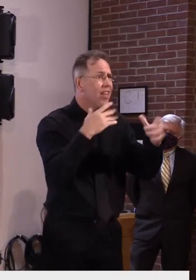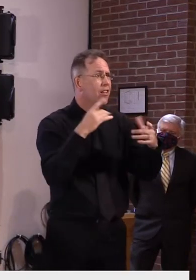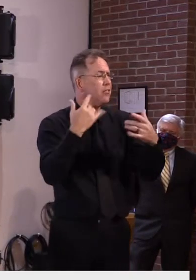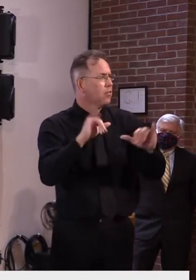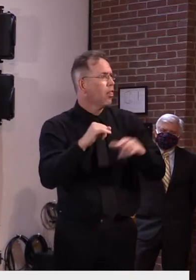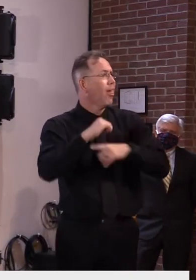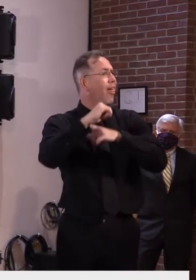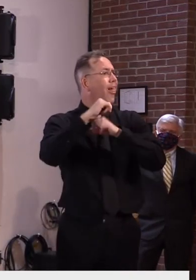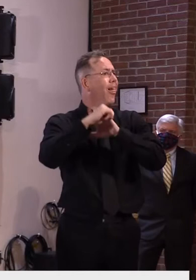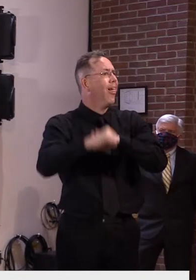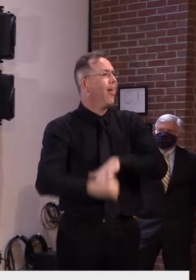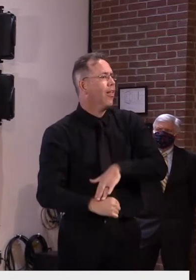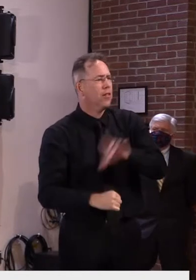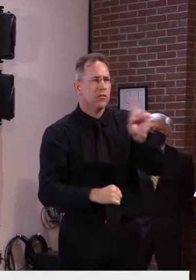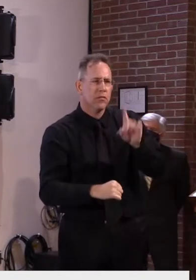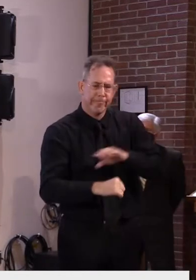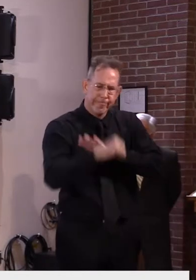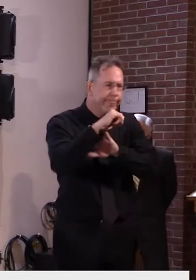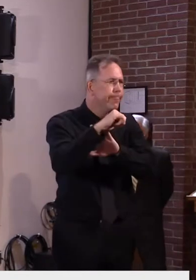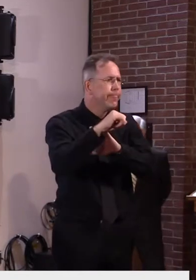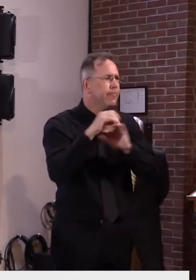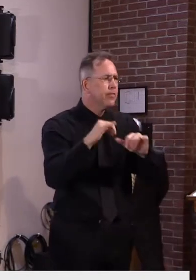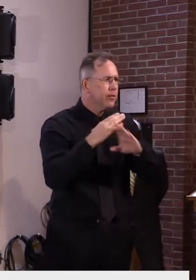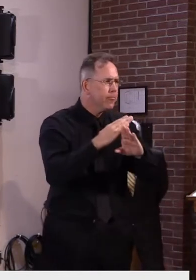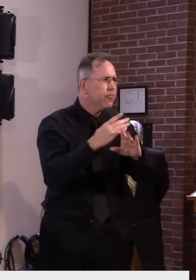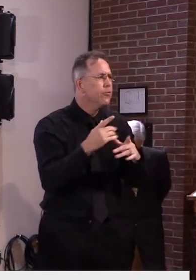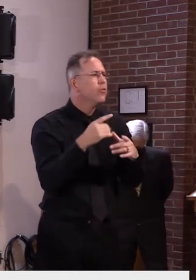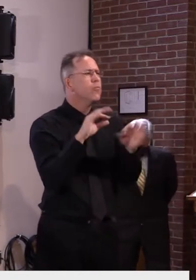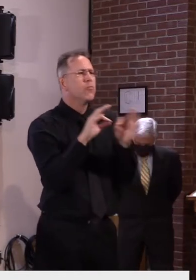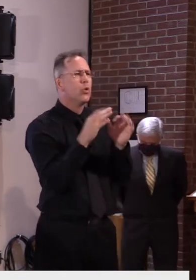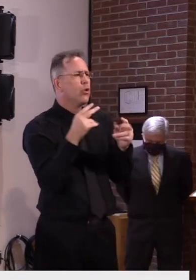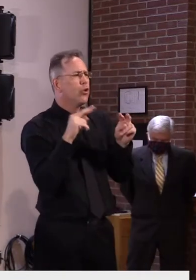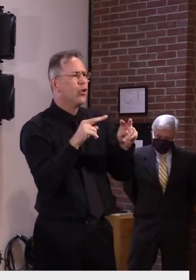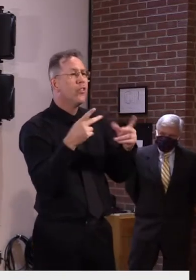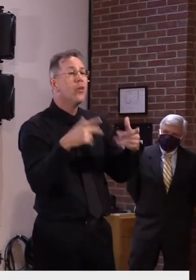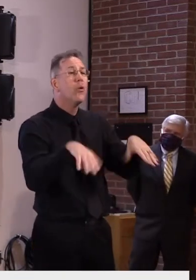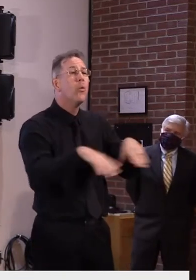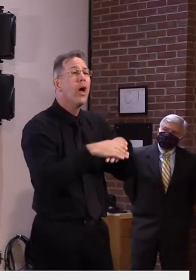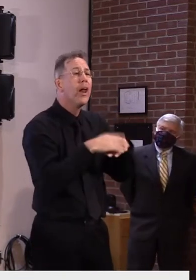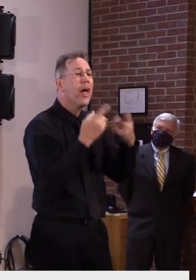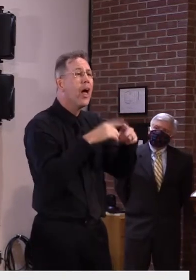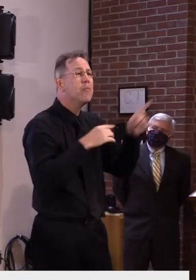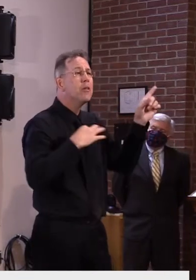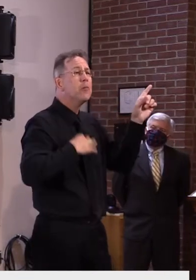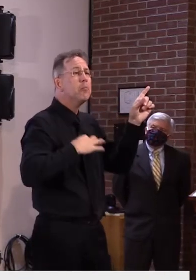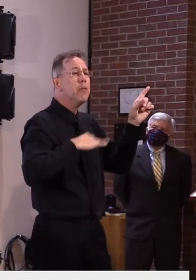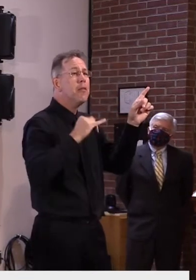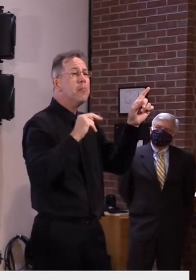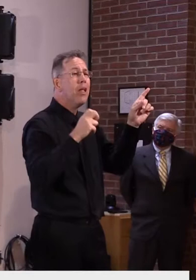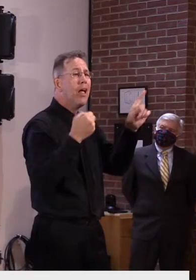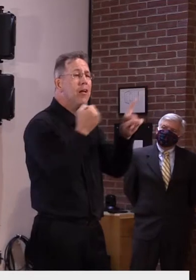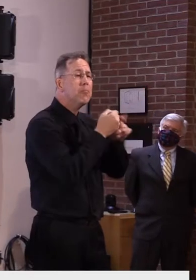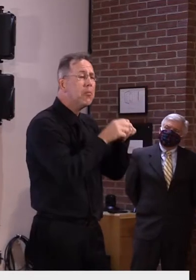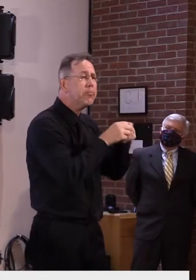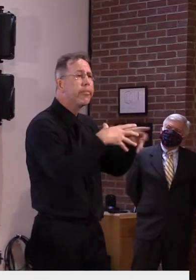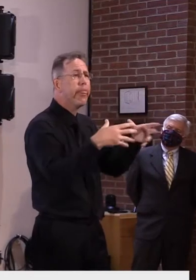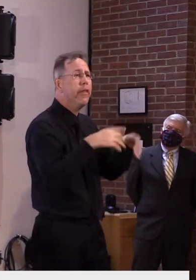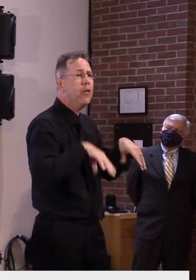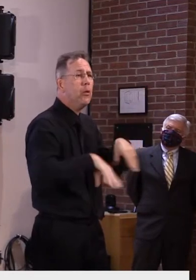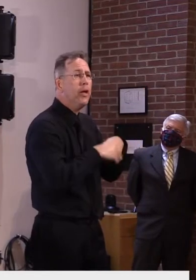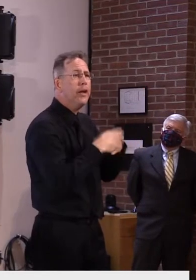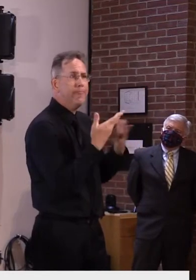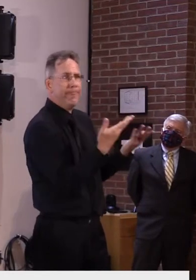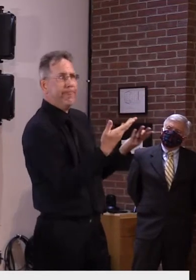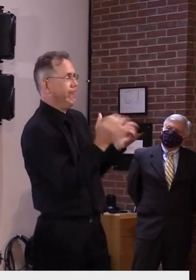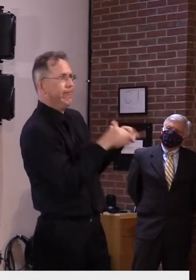Just look at what's happened with the wedding event in Maine to be instructed further by that. The bottom line